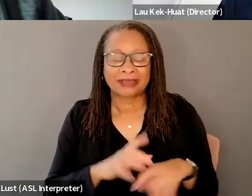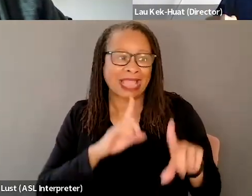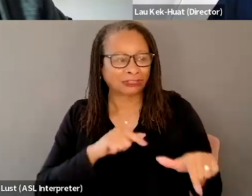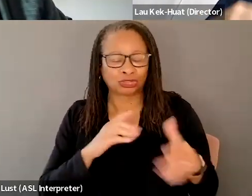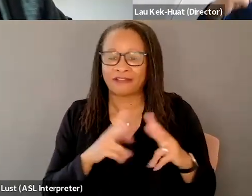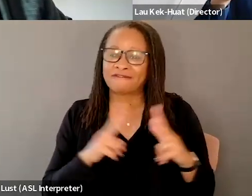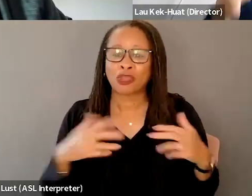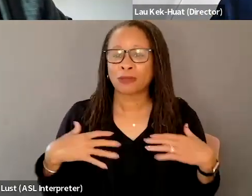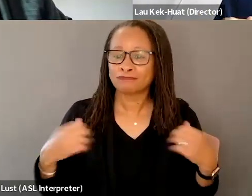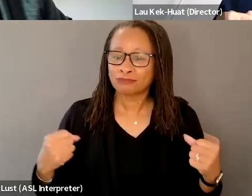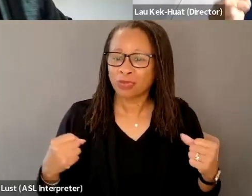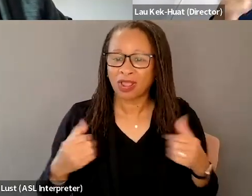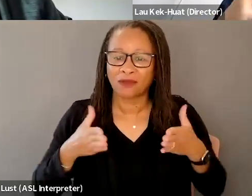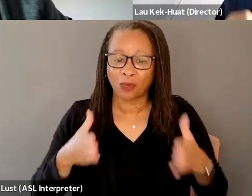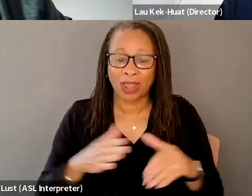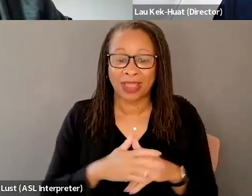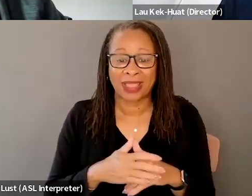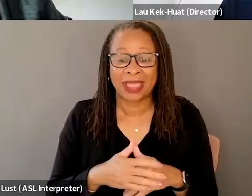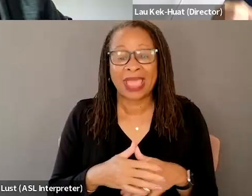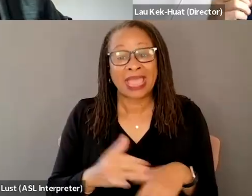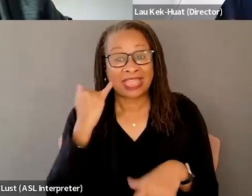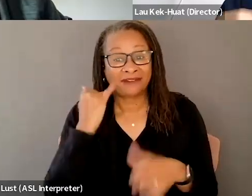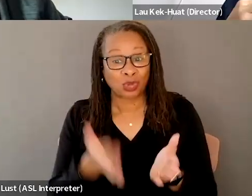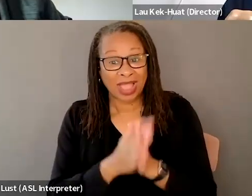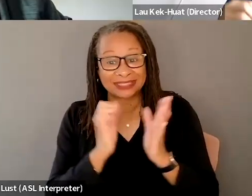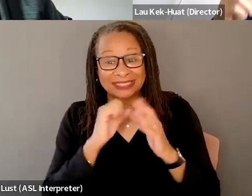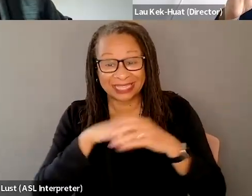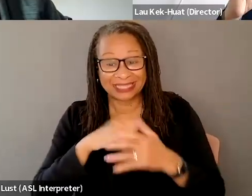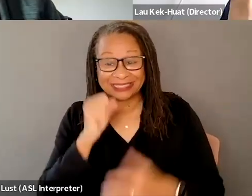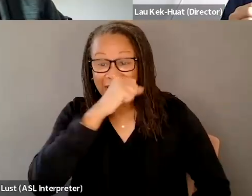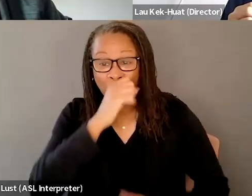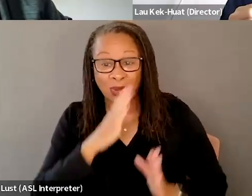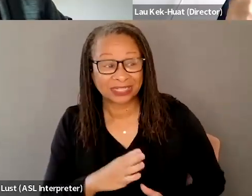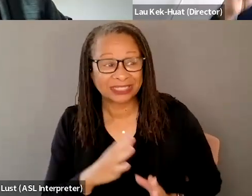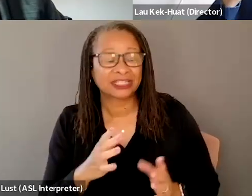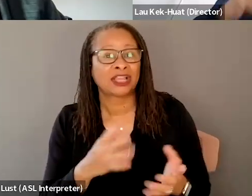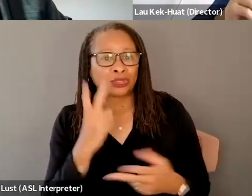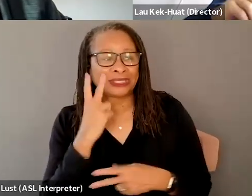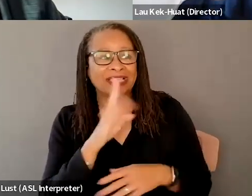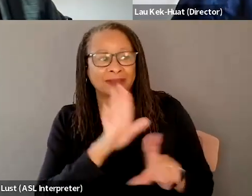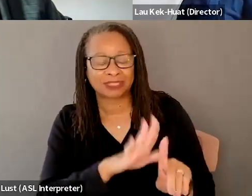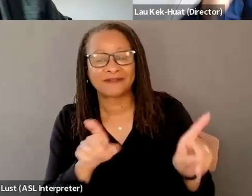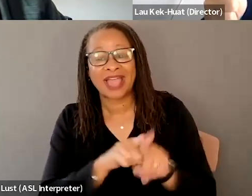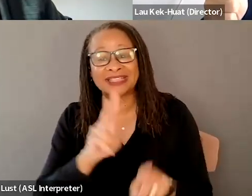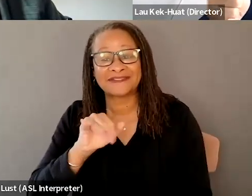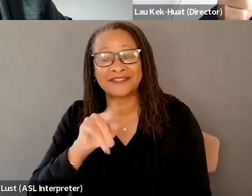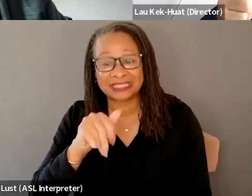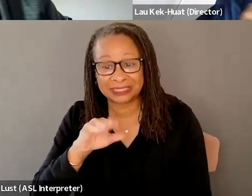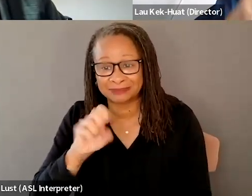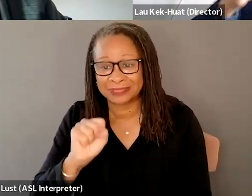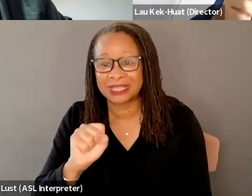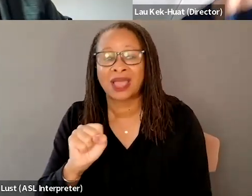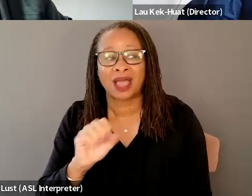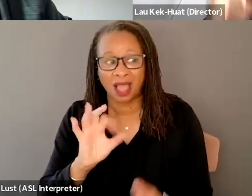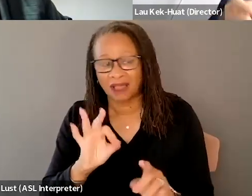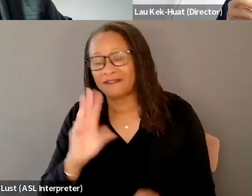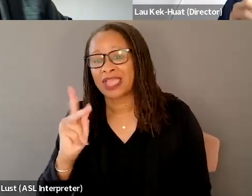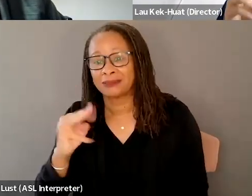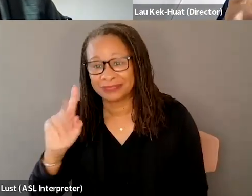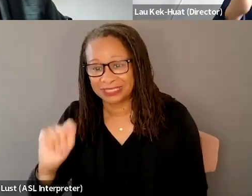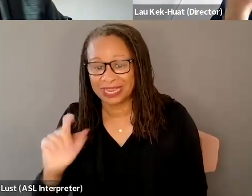way. But then if you ask them to in Taiwanese, they were more seeing themselves as a victim of KMT. And this